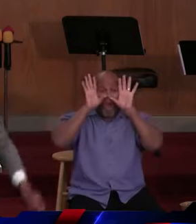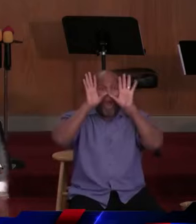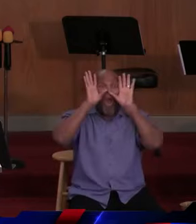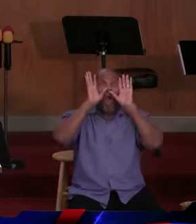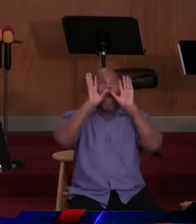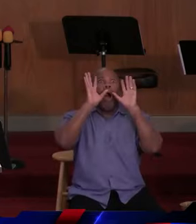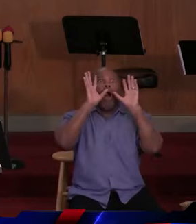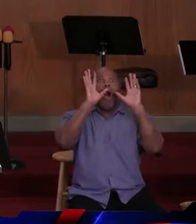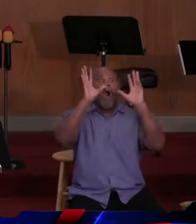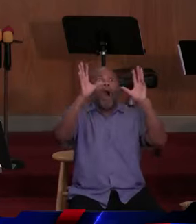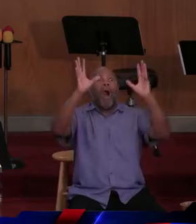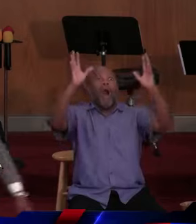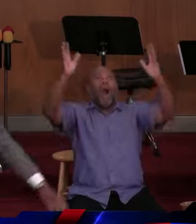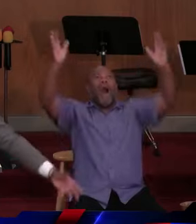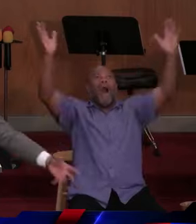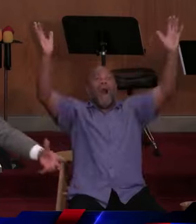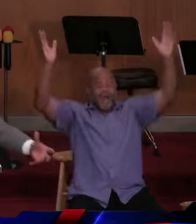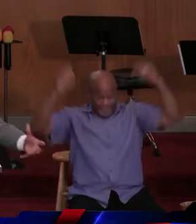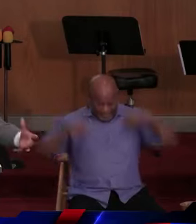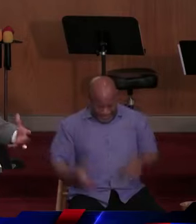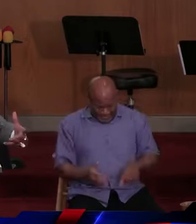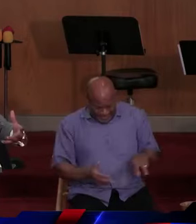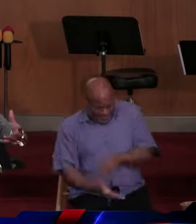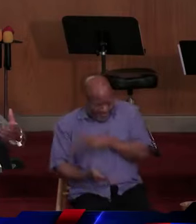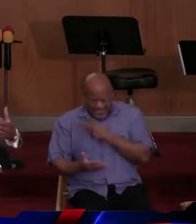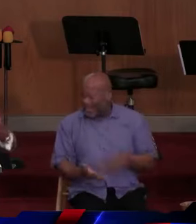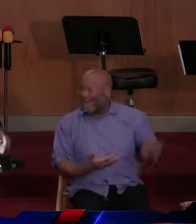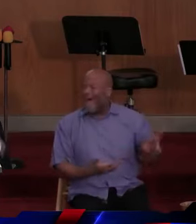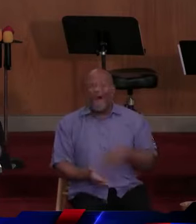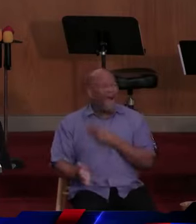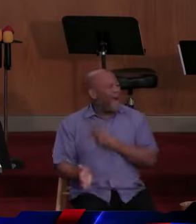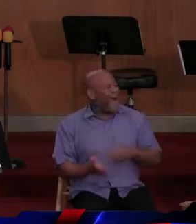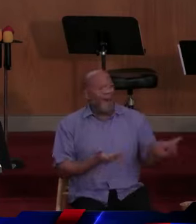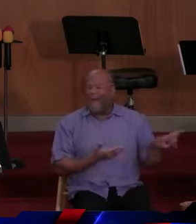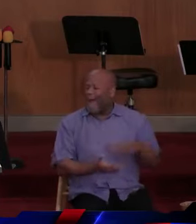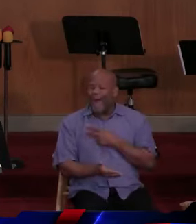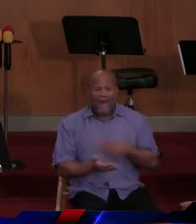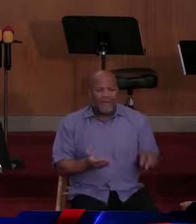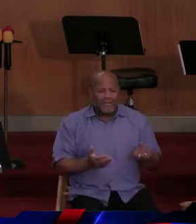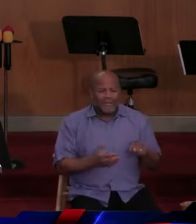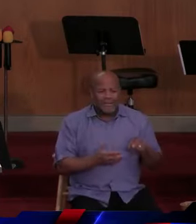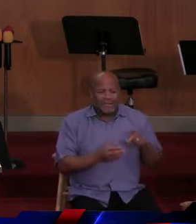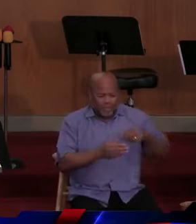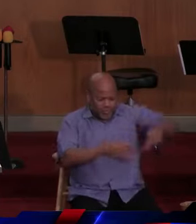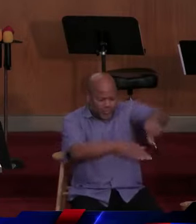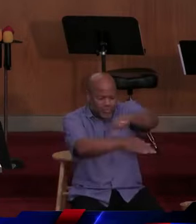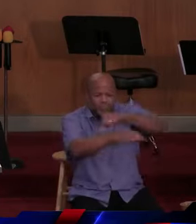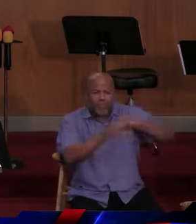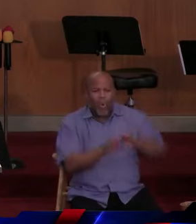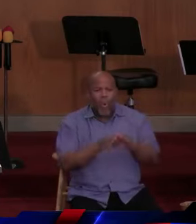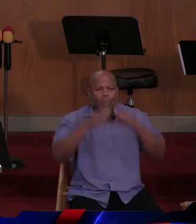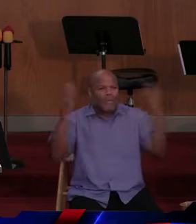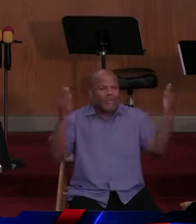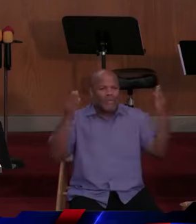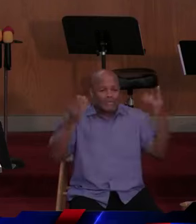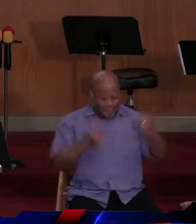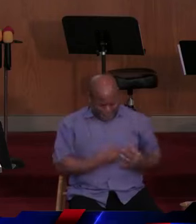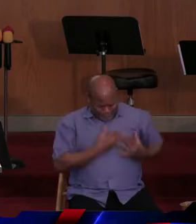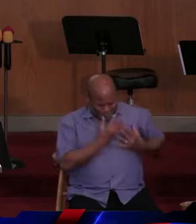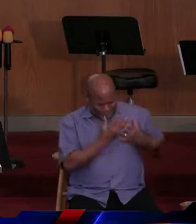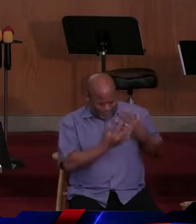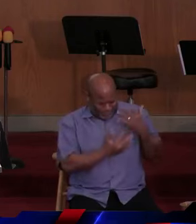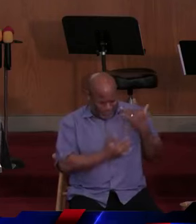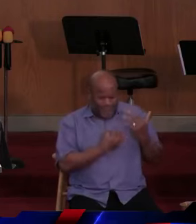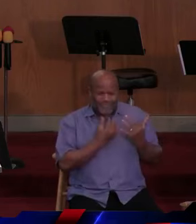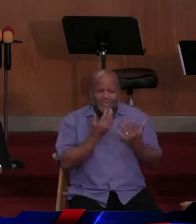praise him, open our feet that we could dance, open the anointing that he would light us up. What